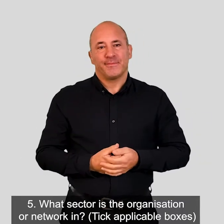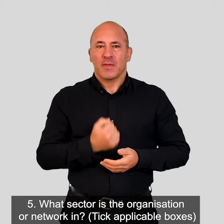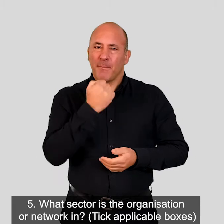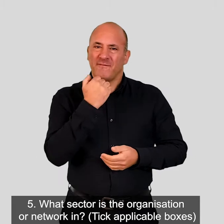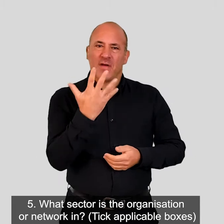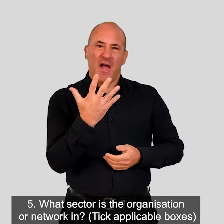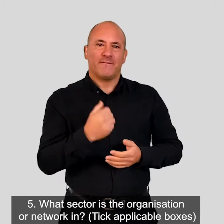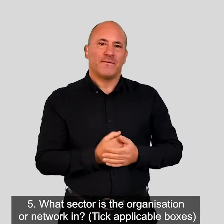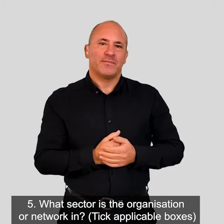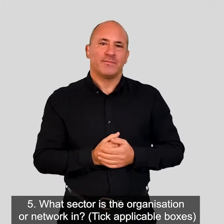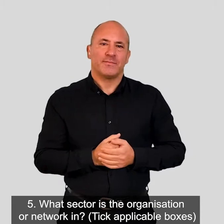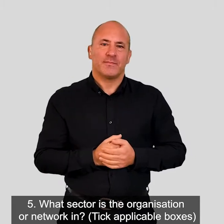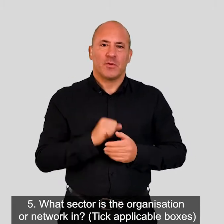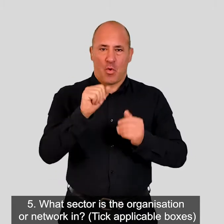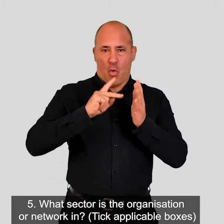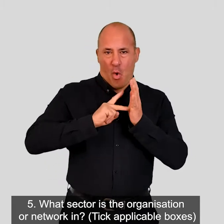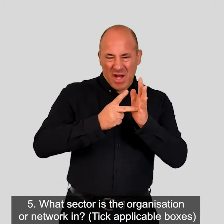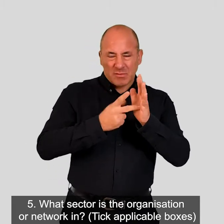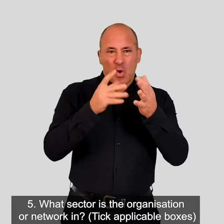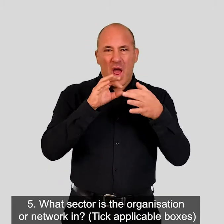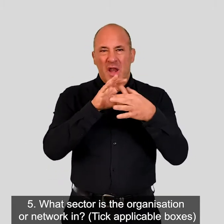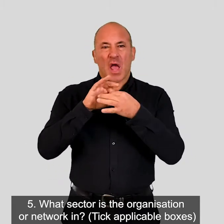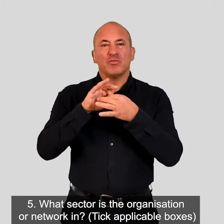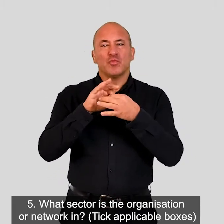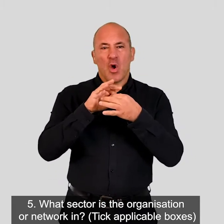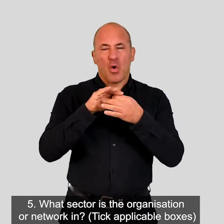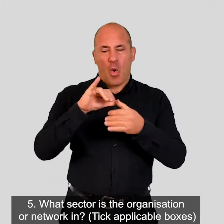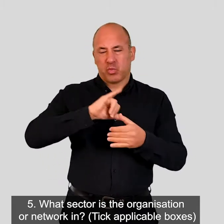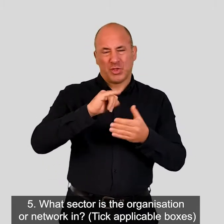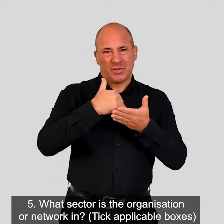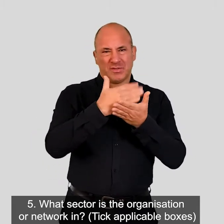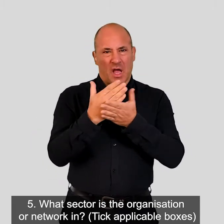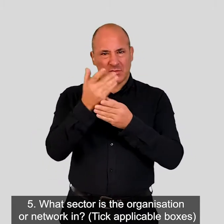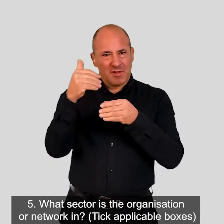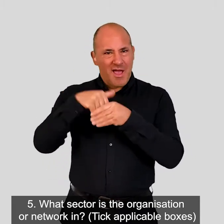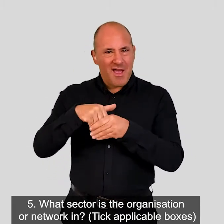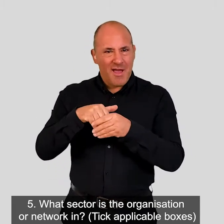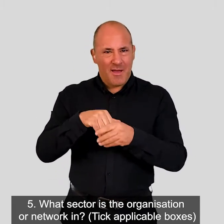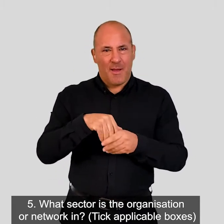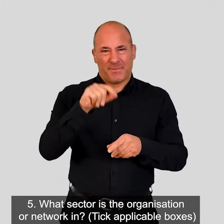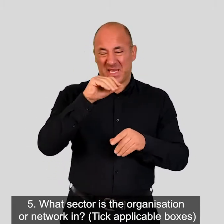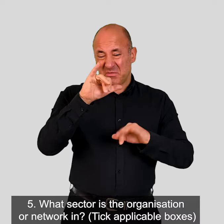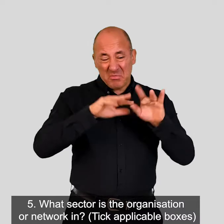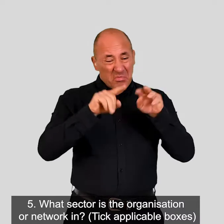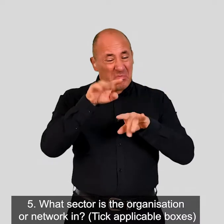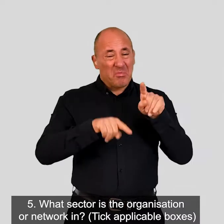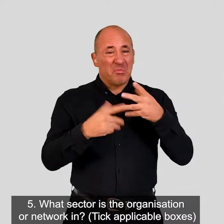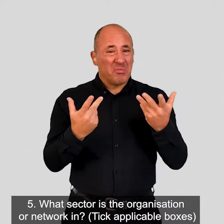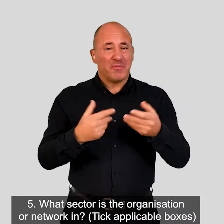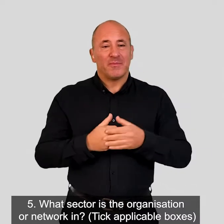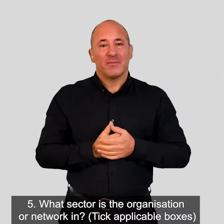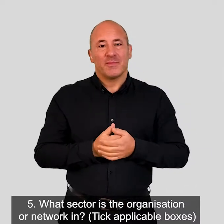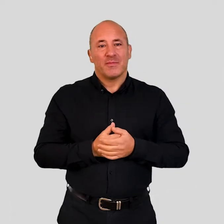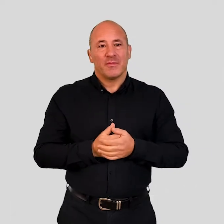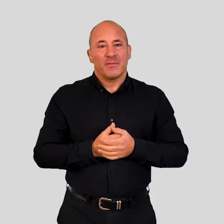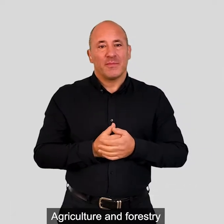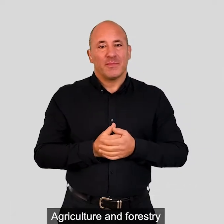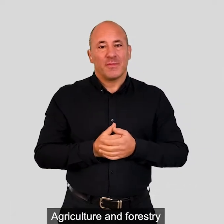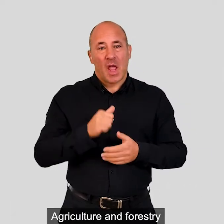5. What sector is the organisation or network in? Tick applicable boxes.